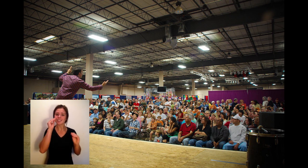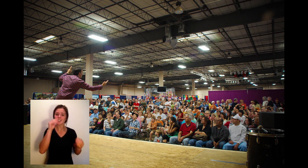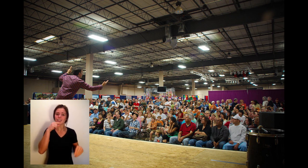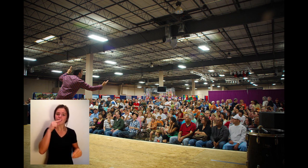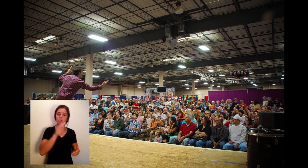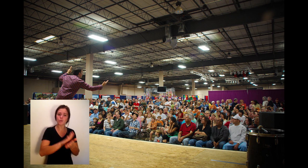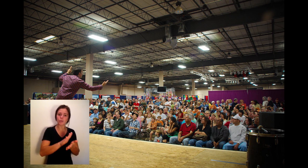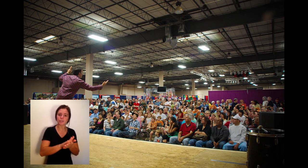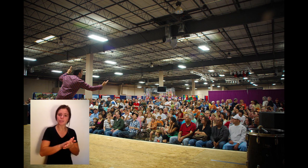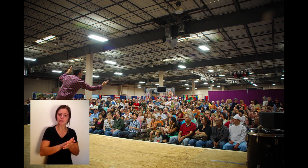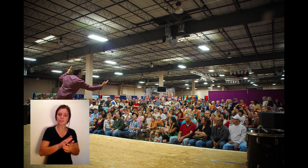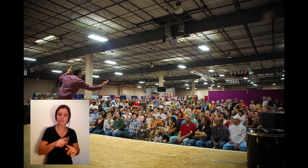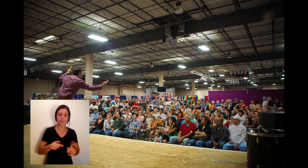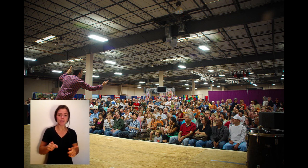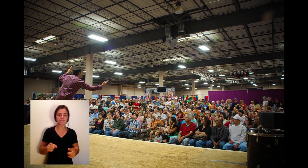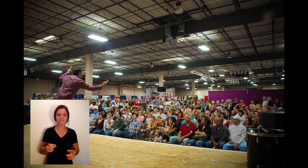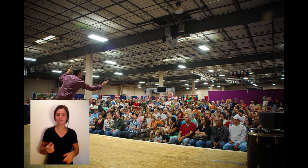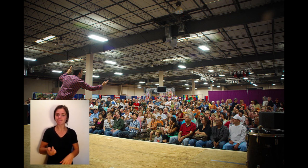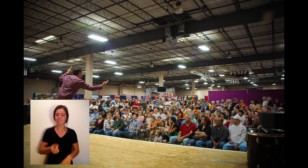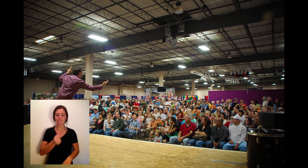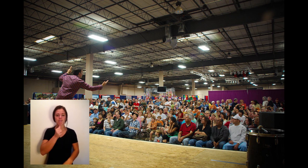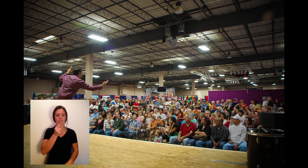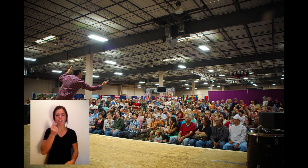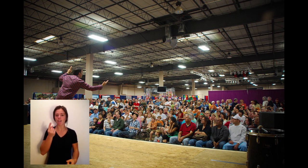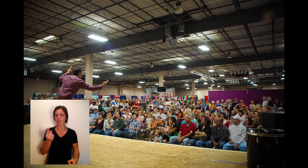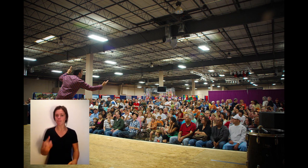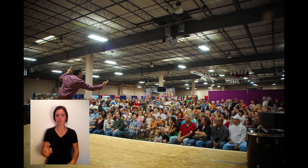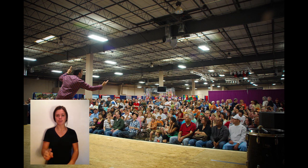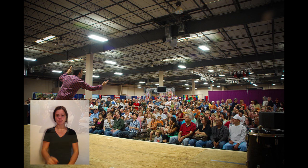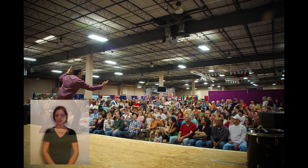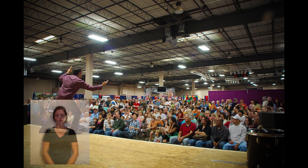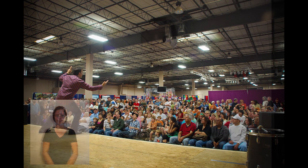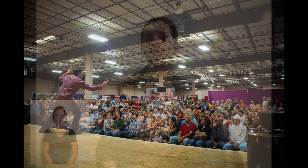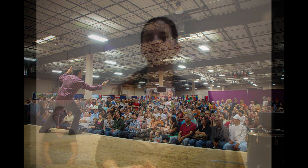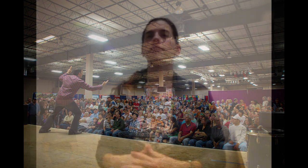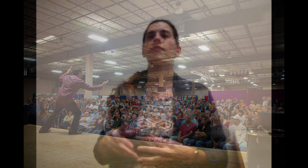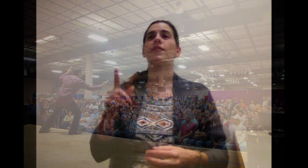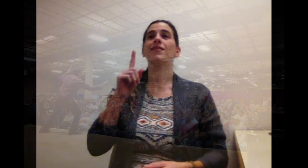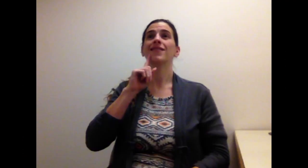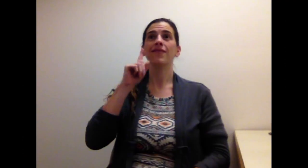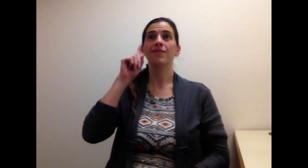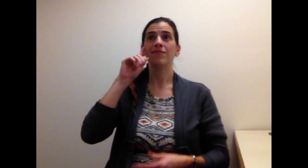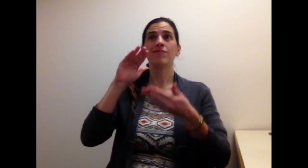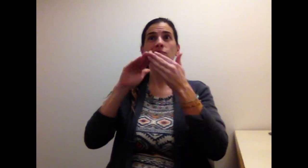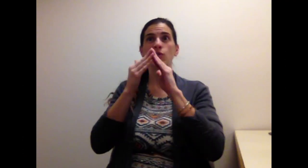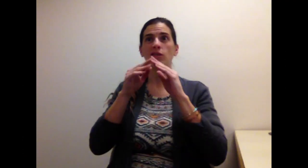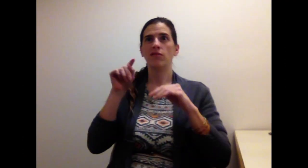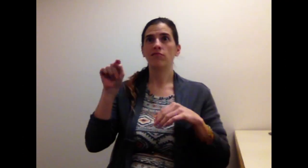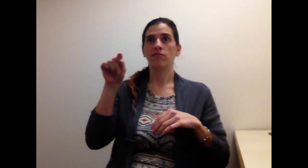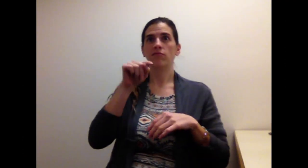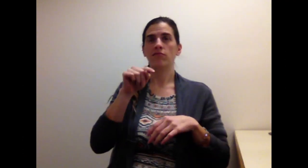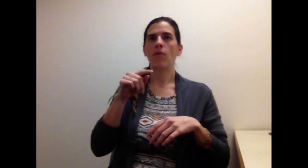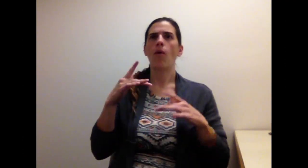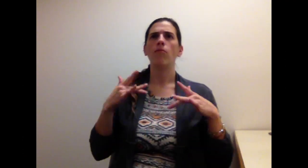schools. But this was not the case. The deaf community was